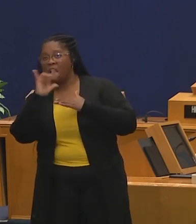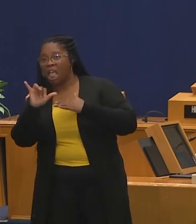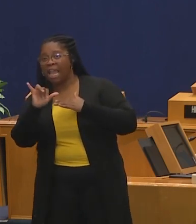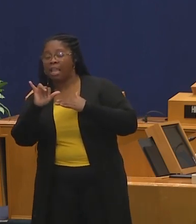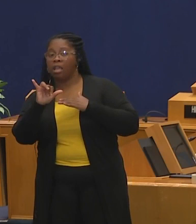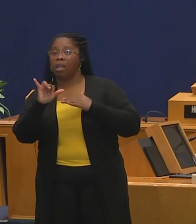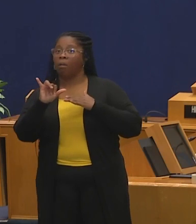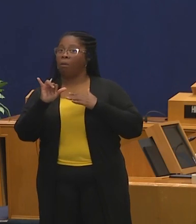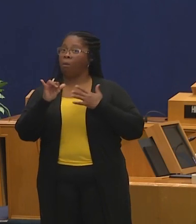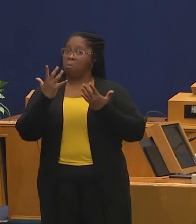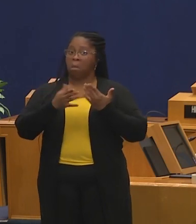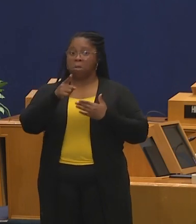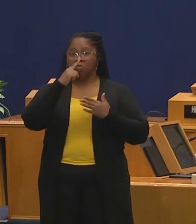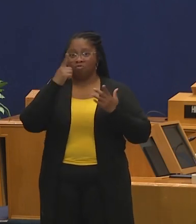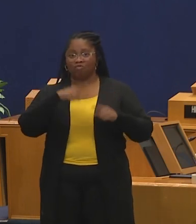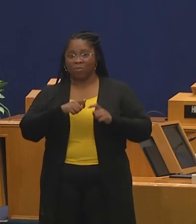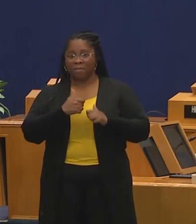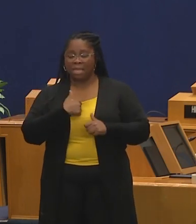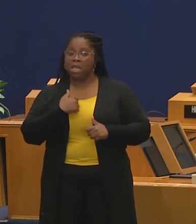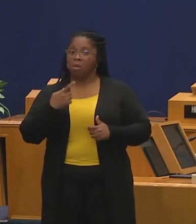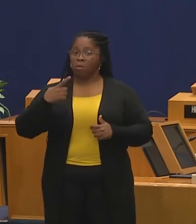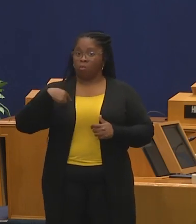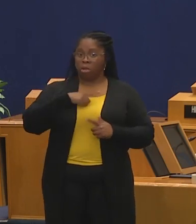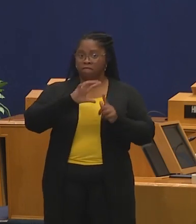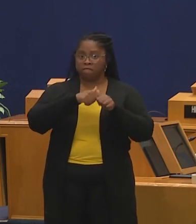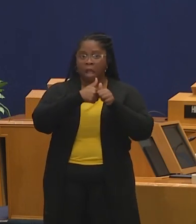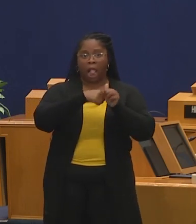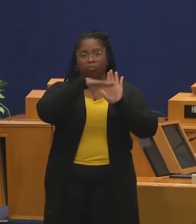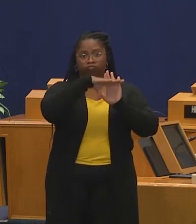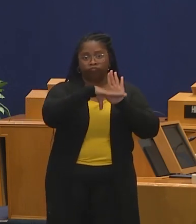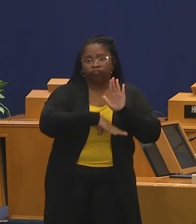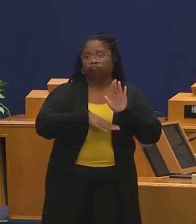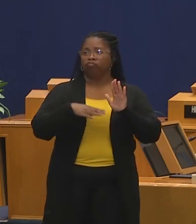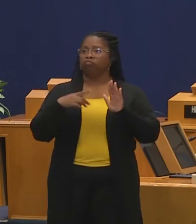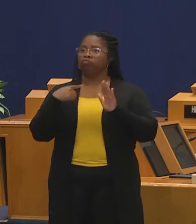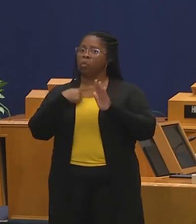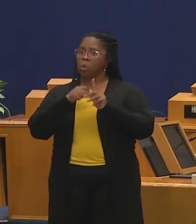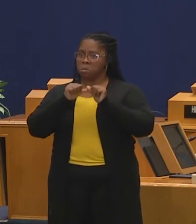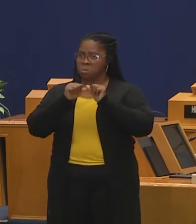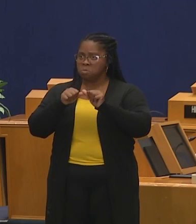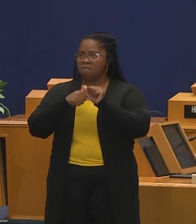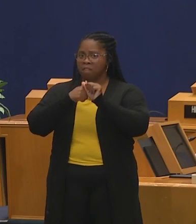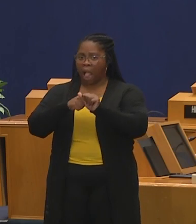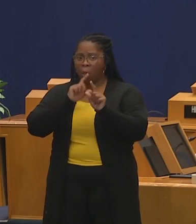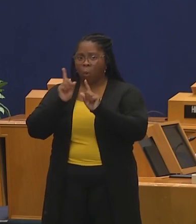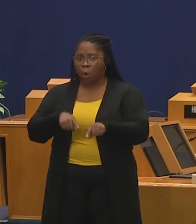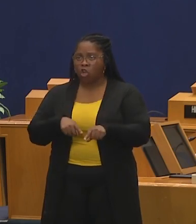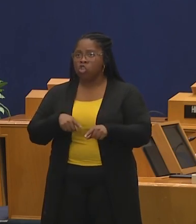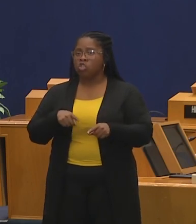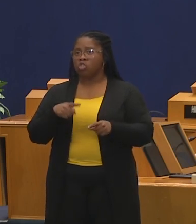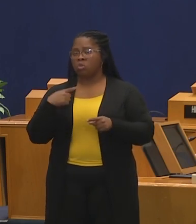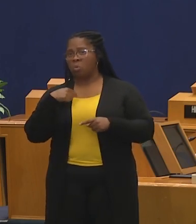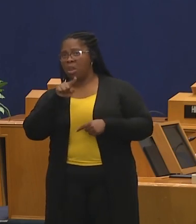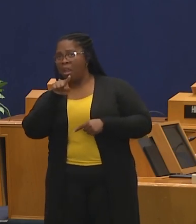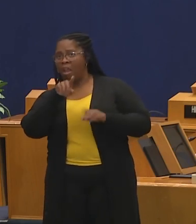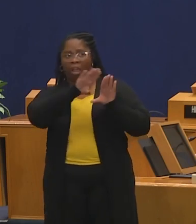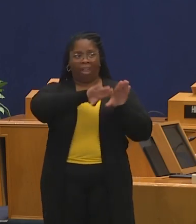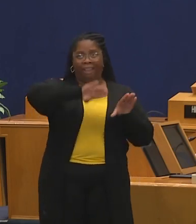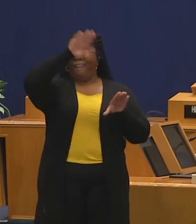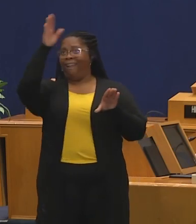are heeding the directives, we have in fact seen what we now can confirm is in fact the flattening